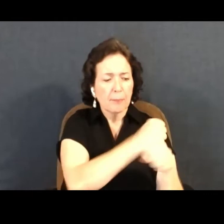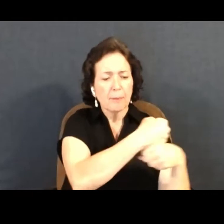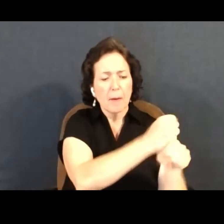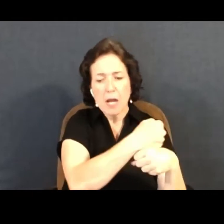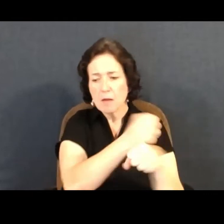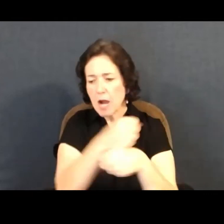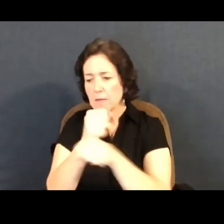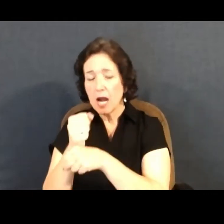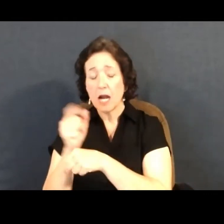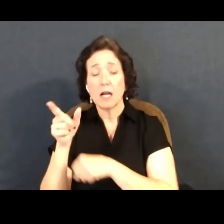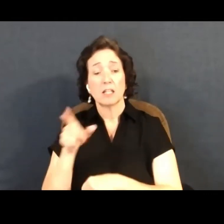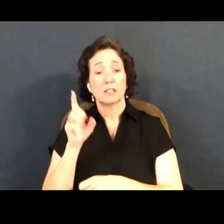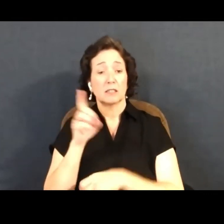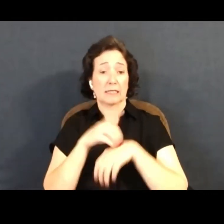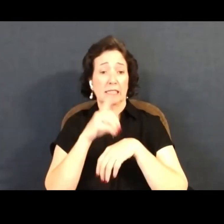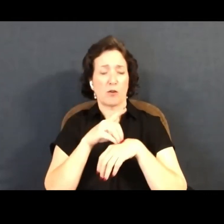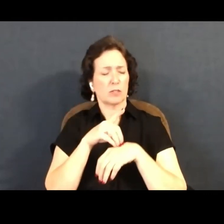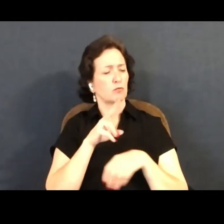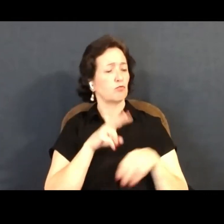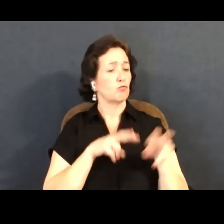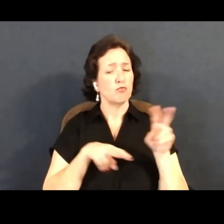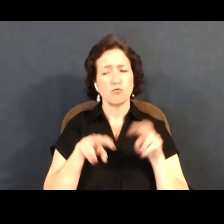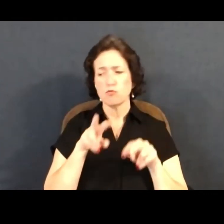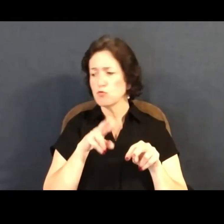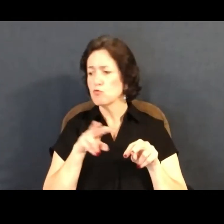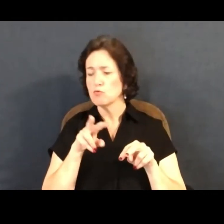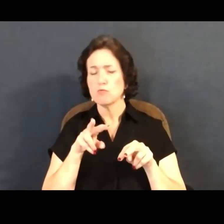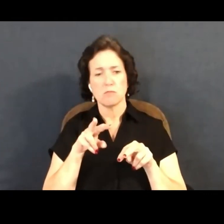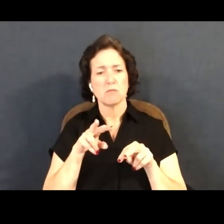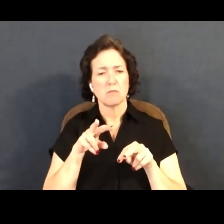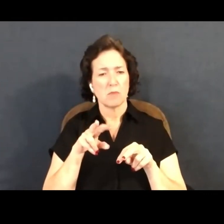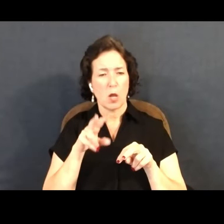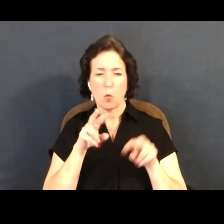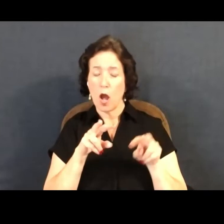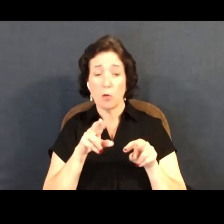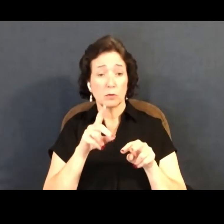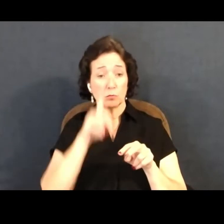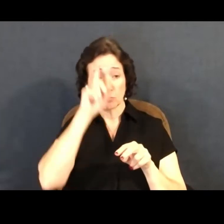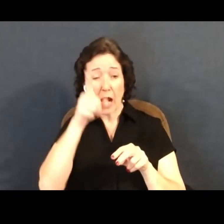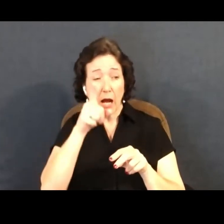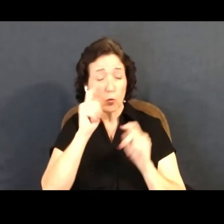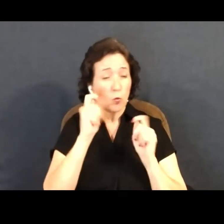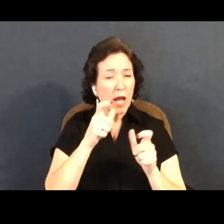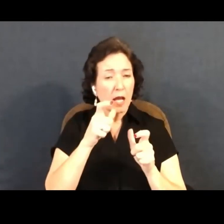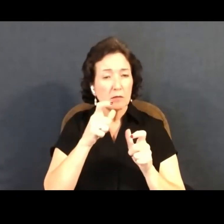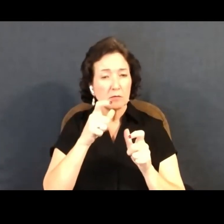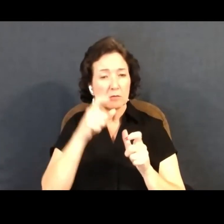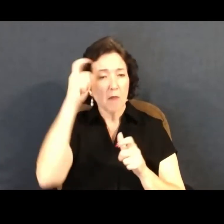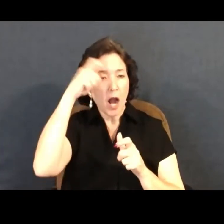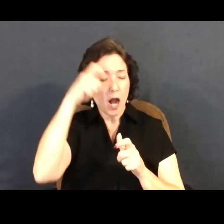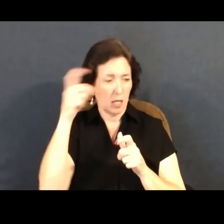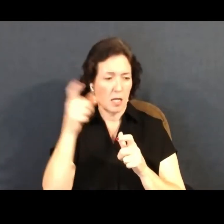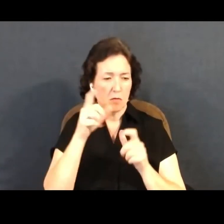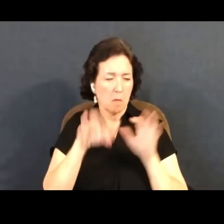as his job, he watched. And as he watched, because he was bright, he was quick, he was clever, he learnt.